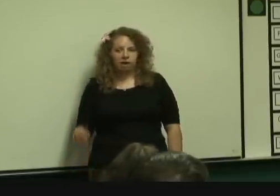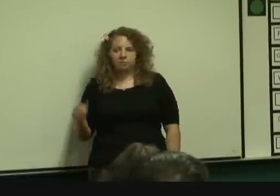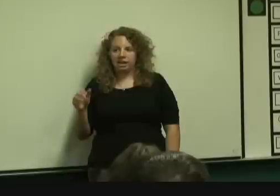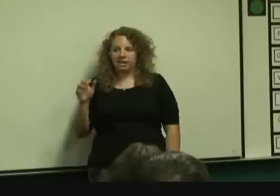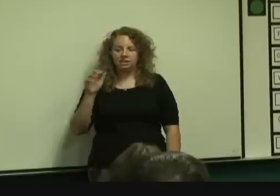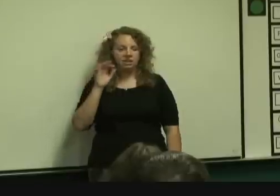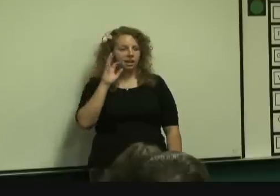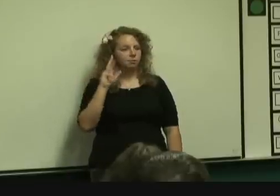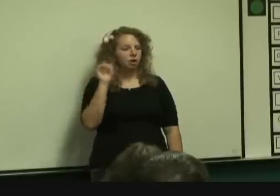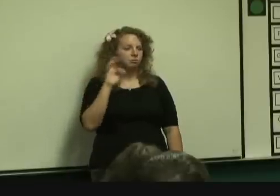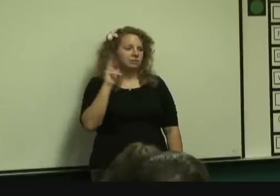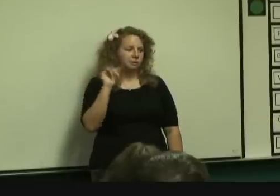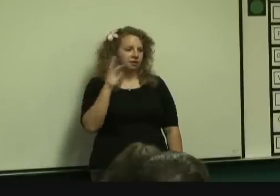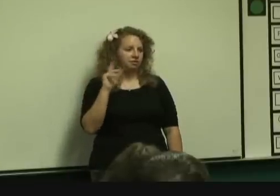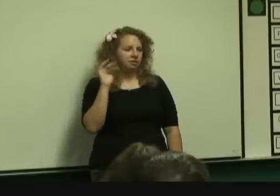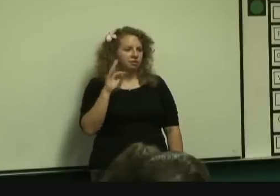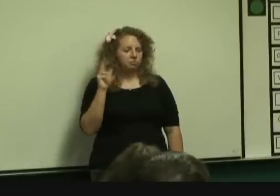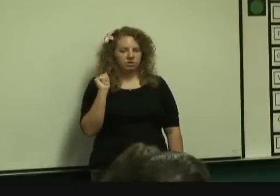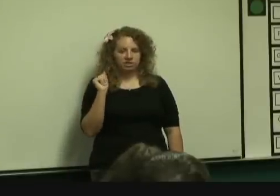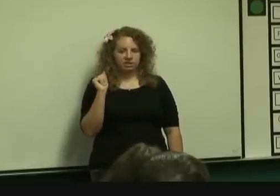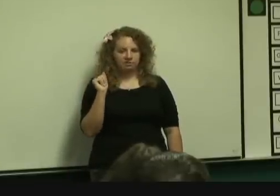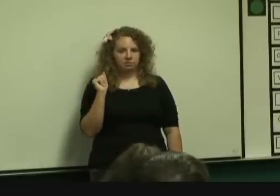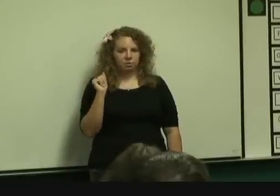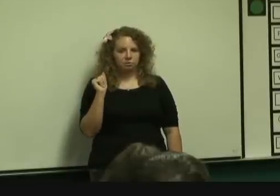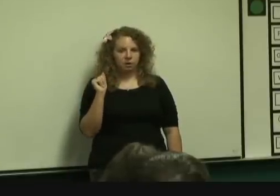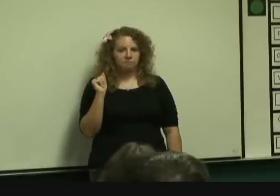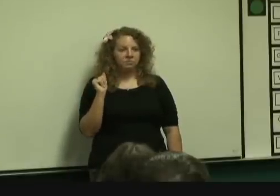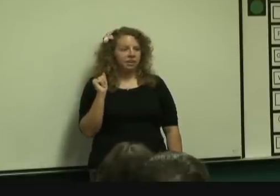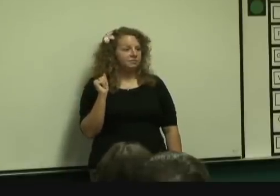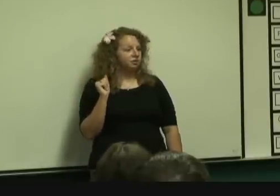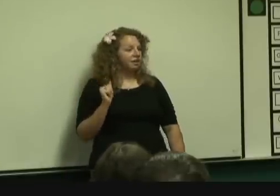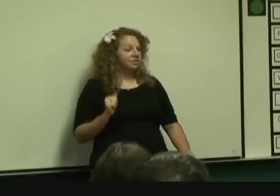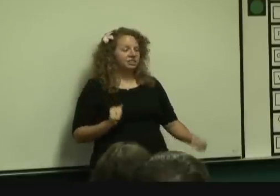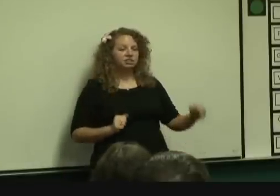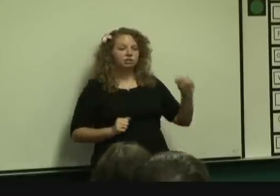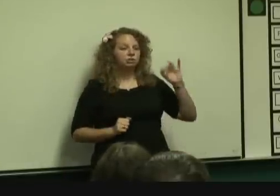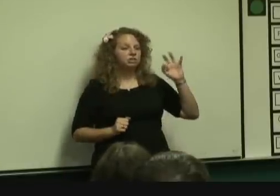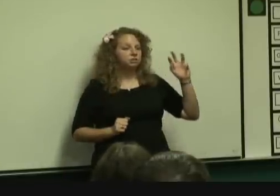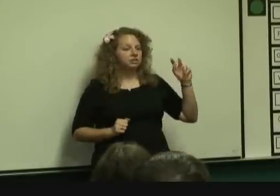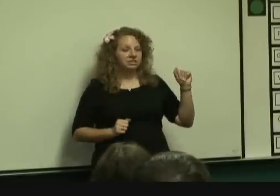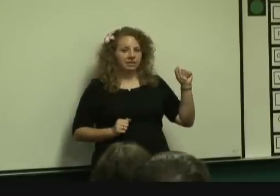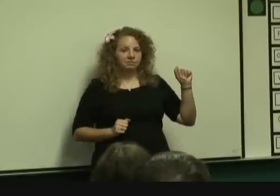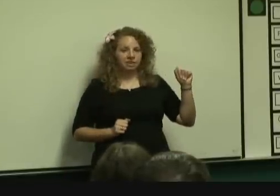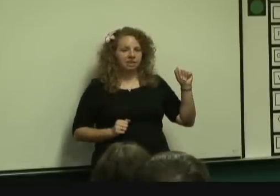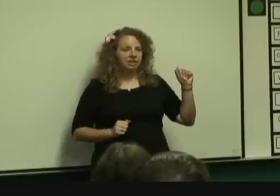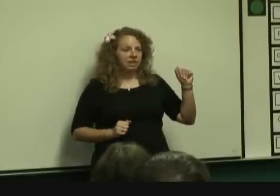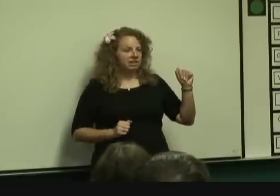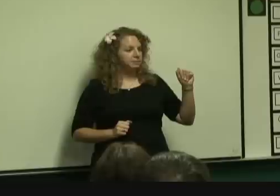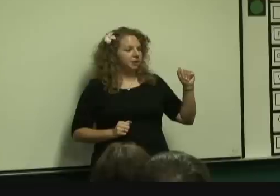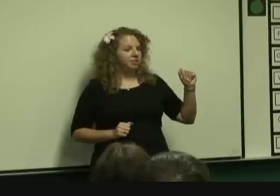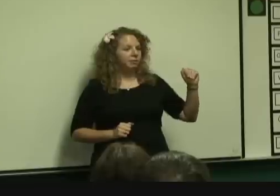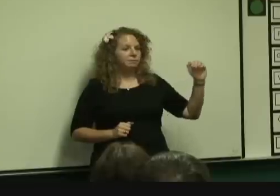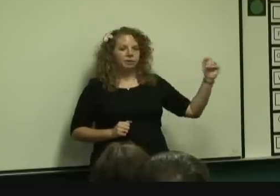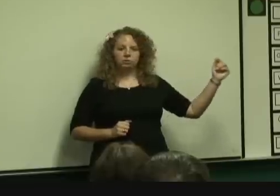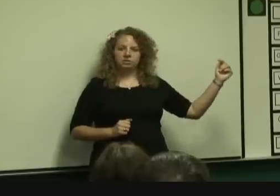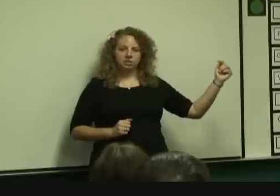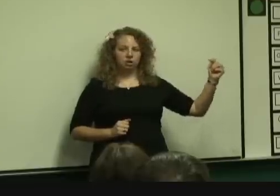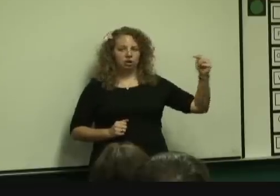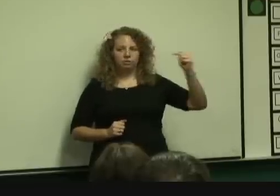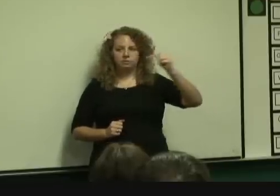I'm right-handed, and I will always spell with this hand for the most part. If you're left-handed, you're going to do the same thing and spell it that way, but you'll still always